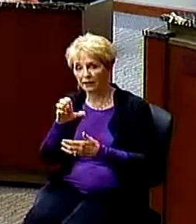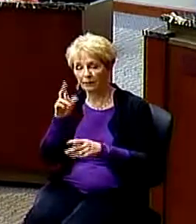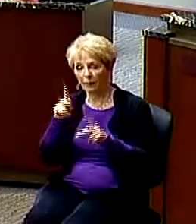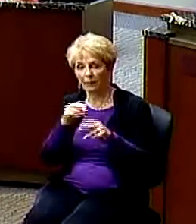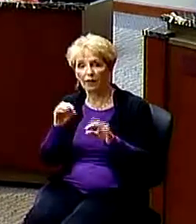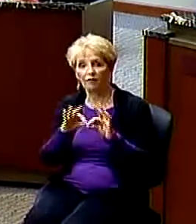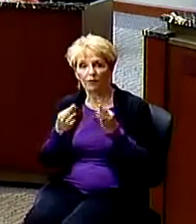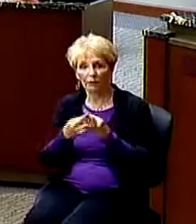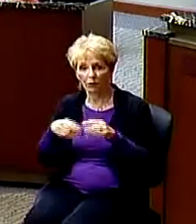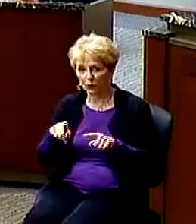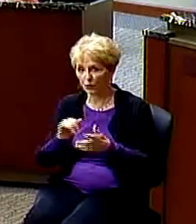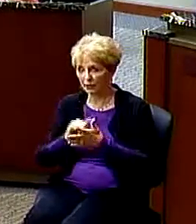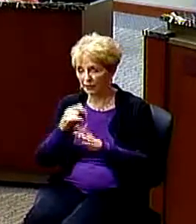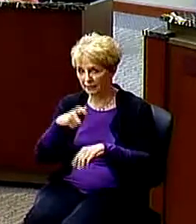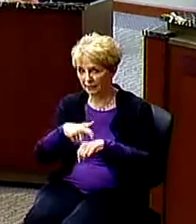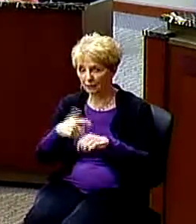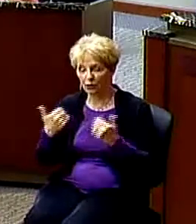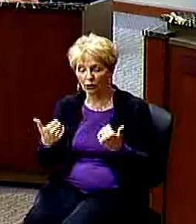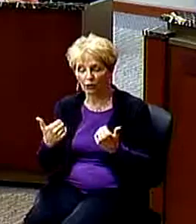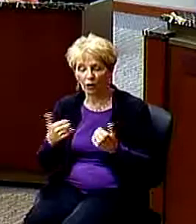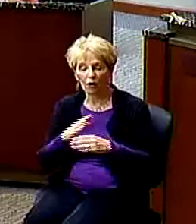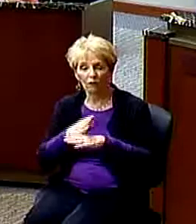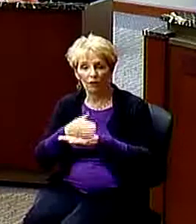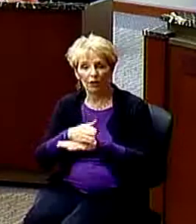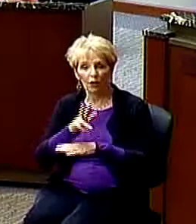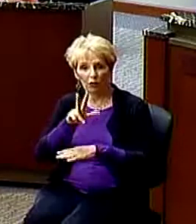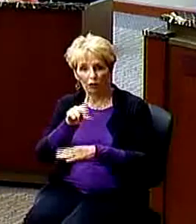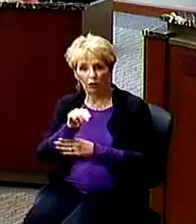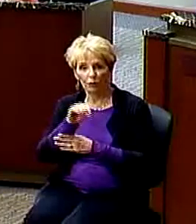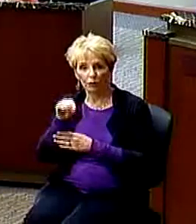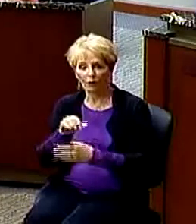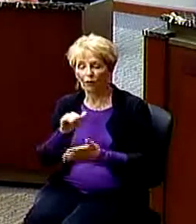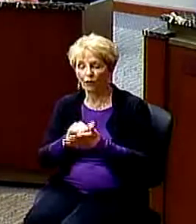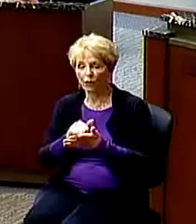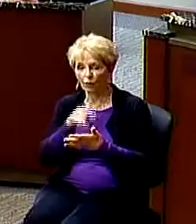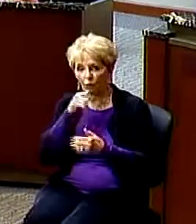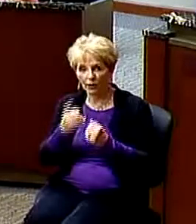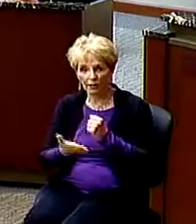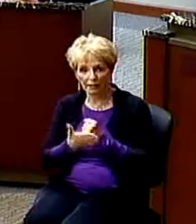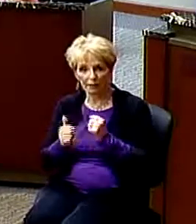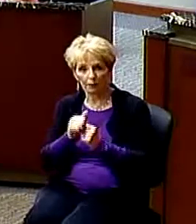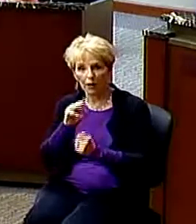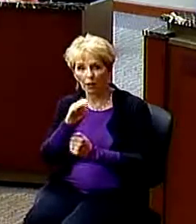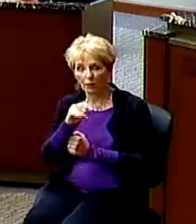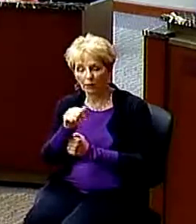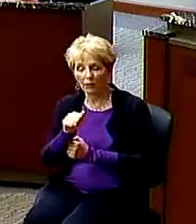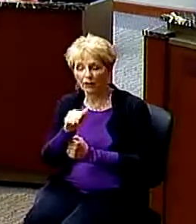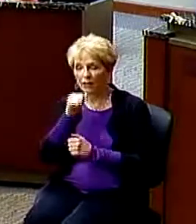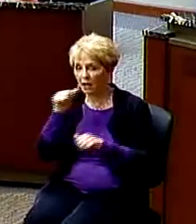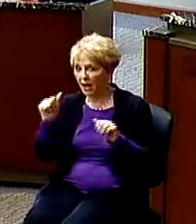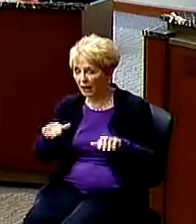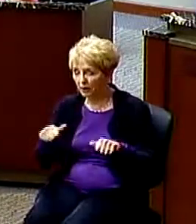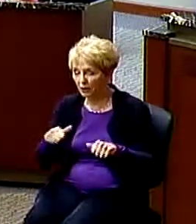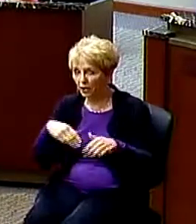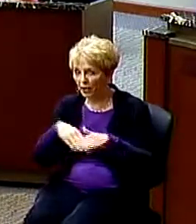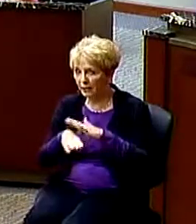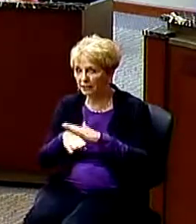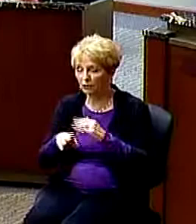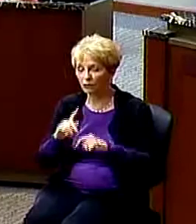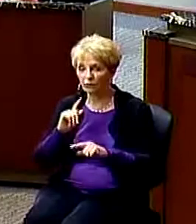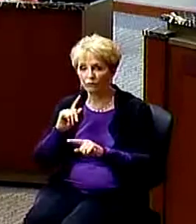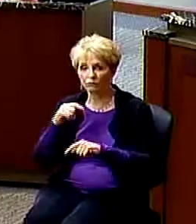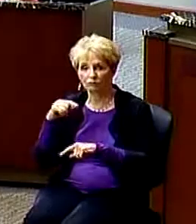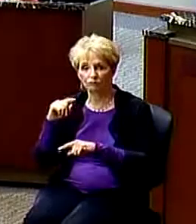time. And today, well over 30% of those being assisted by Mimosa are unable to access